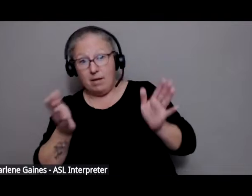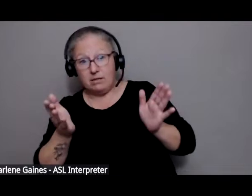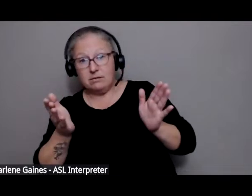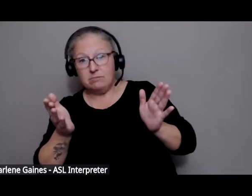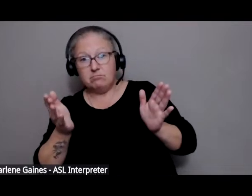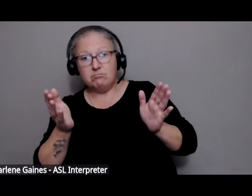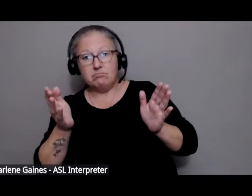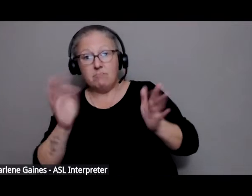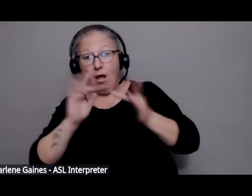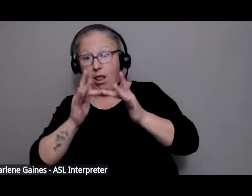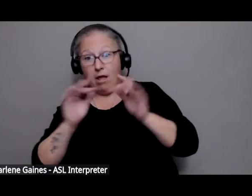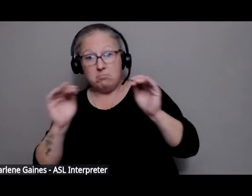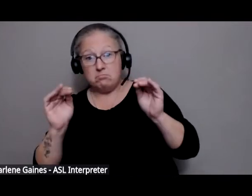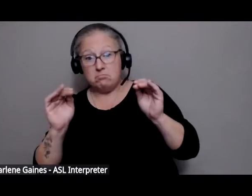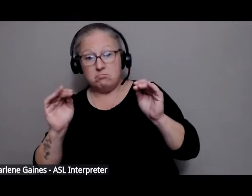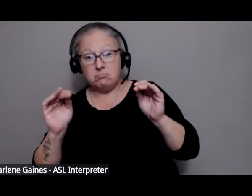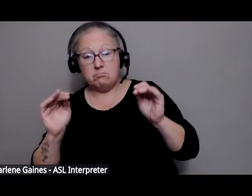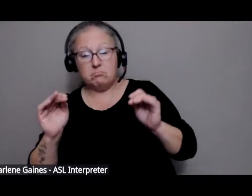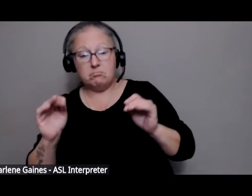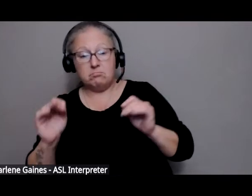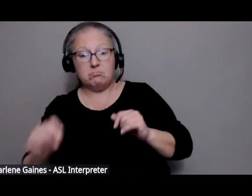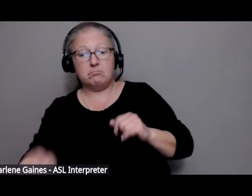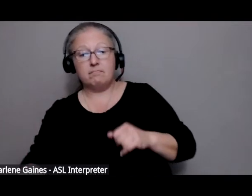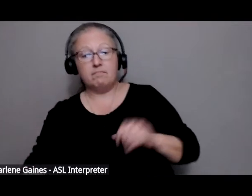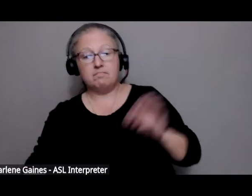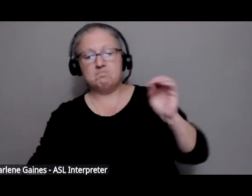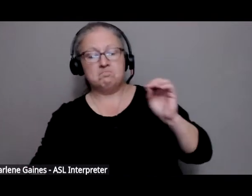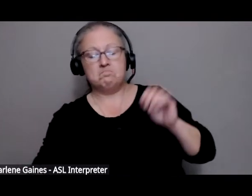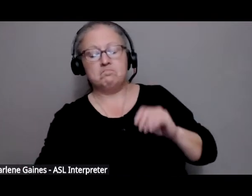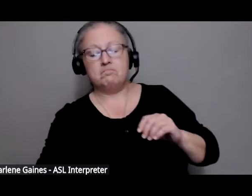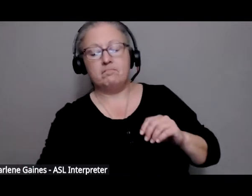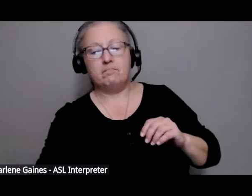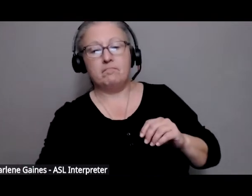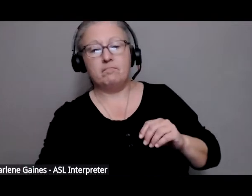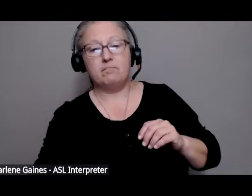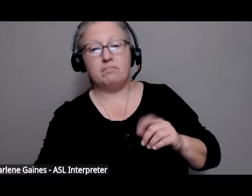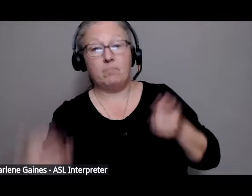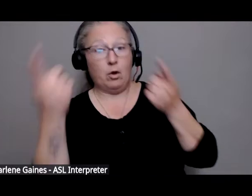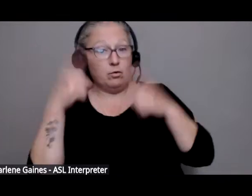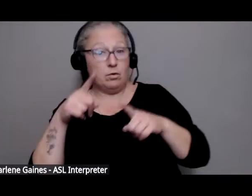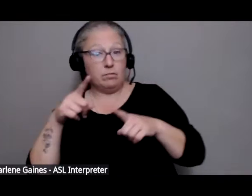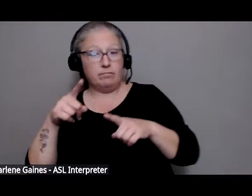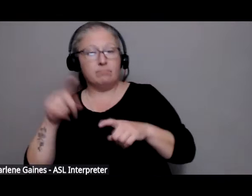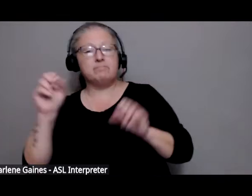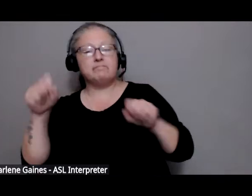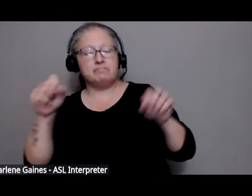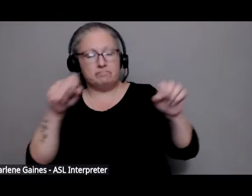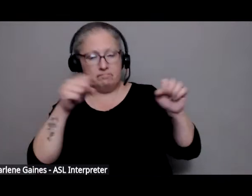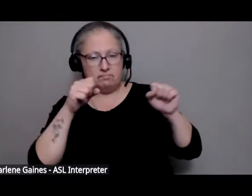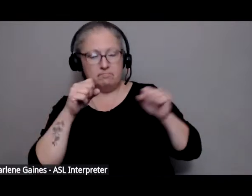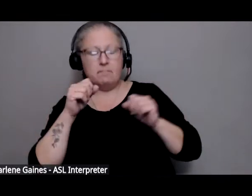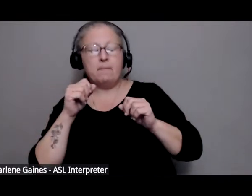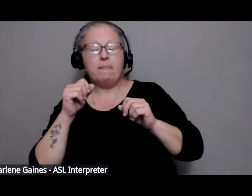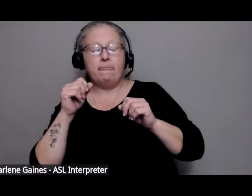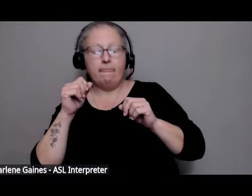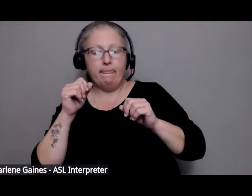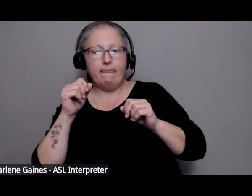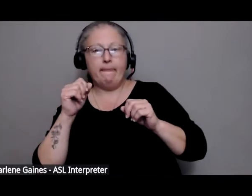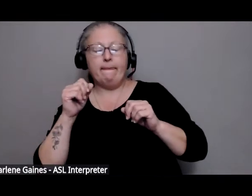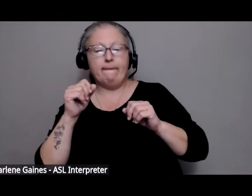Any online comments? No. Okay, all in favor? Aye. Hi. Okay,